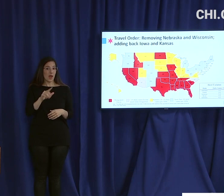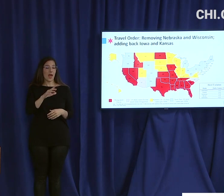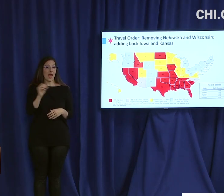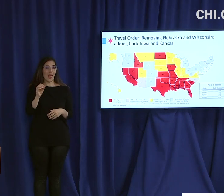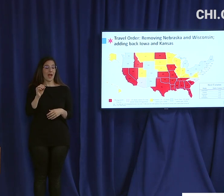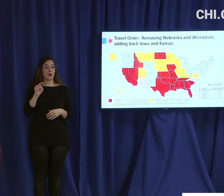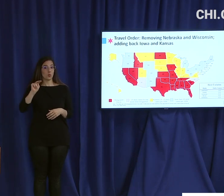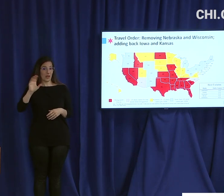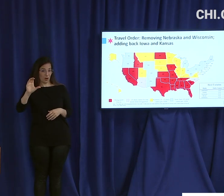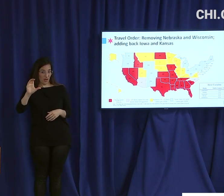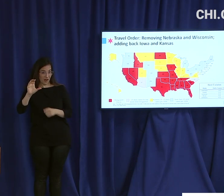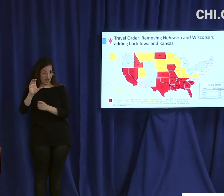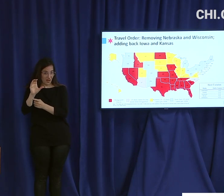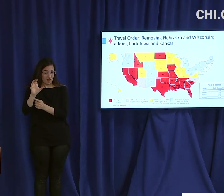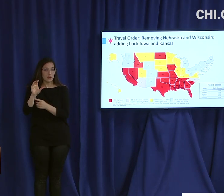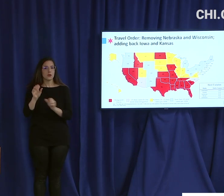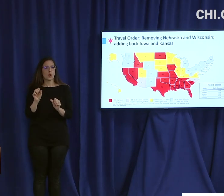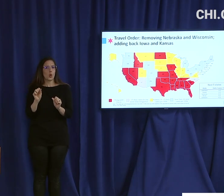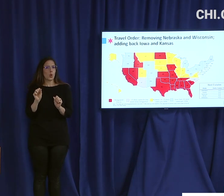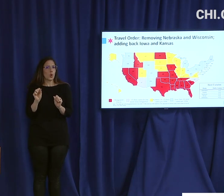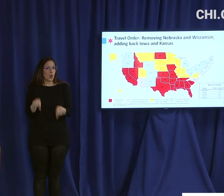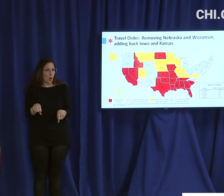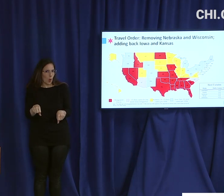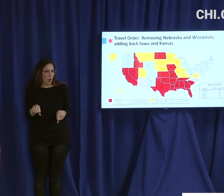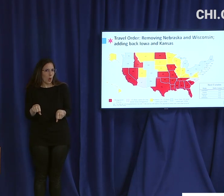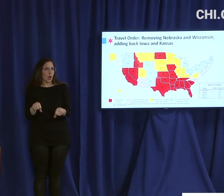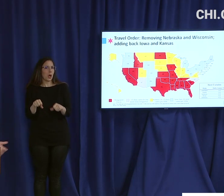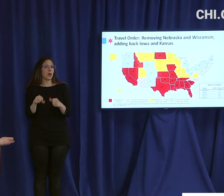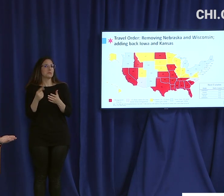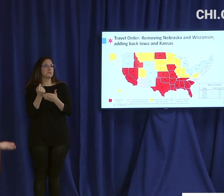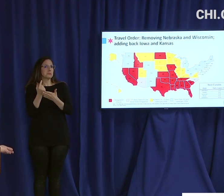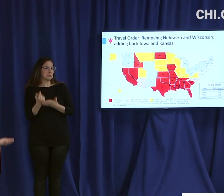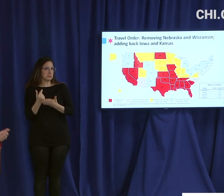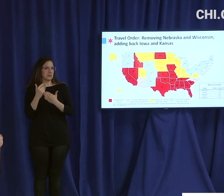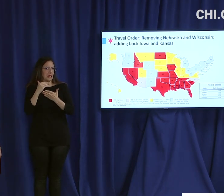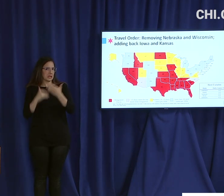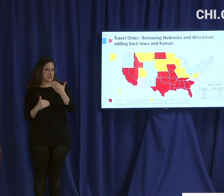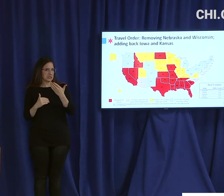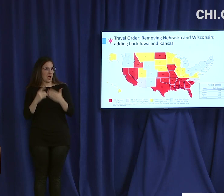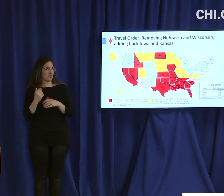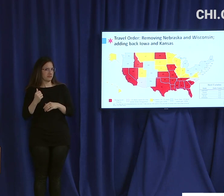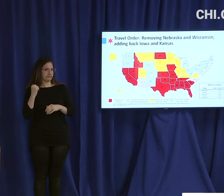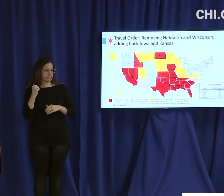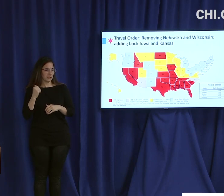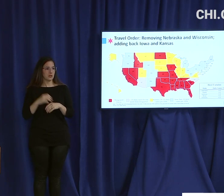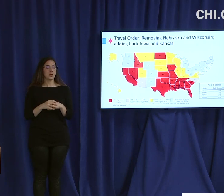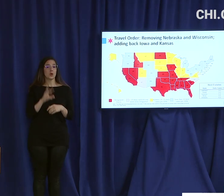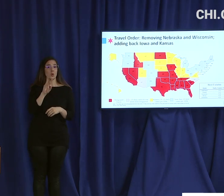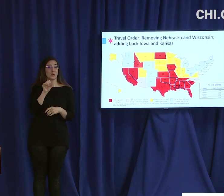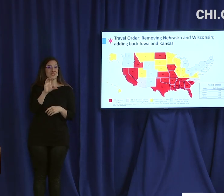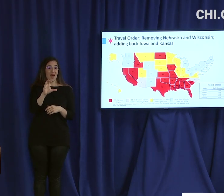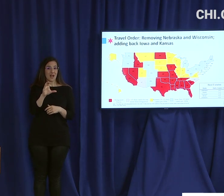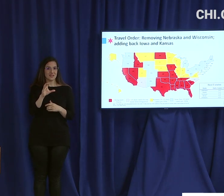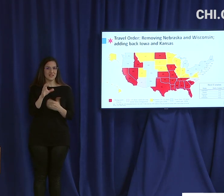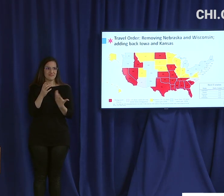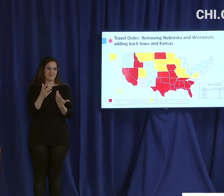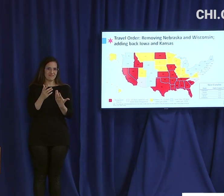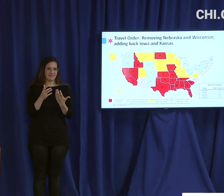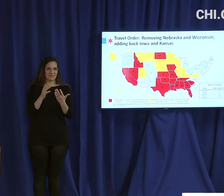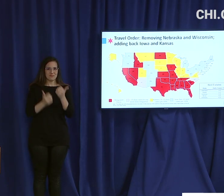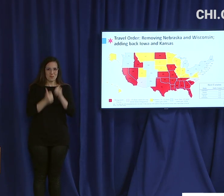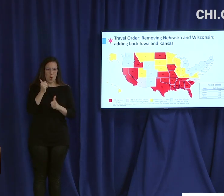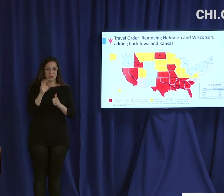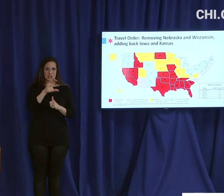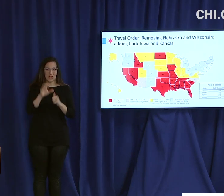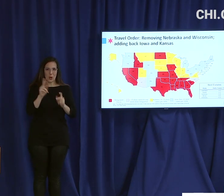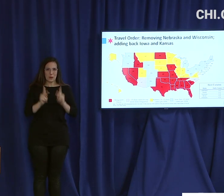North Carolina could potentially come off the list. Wisconsin is obviously of most interest to our Chicago residents here. They've